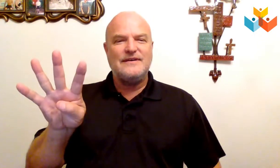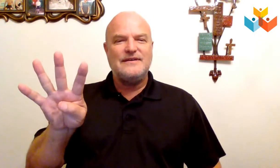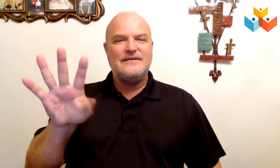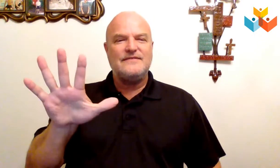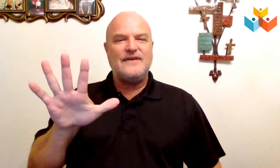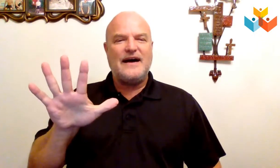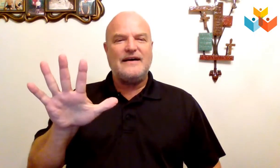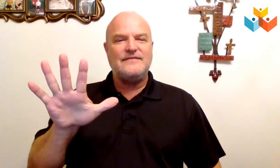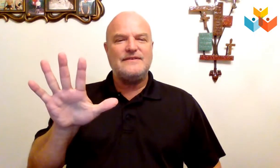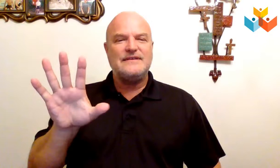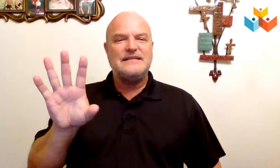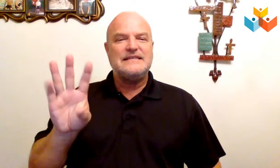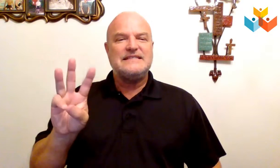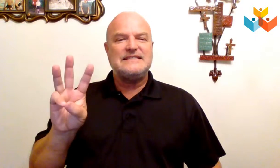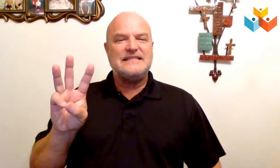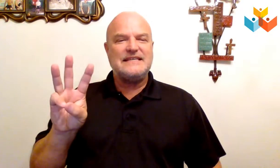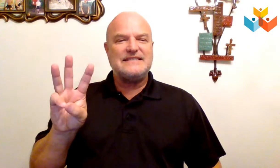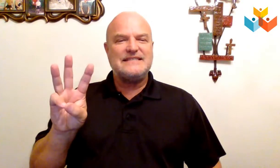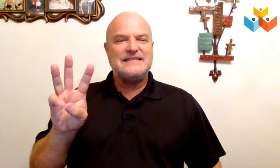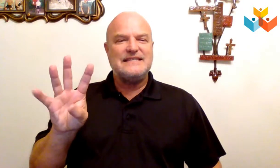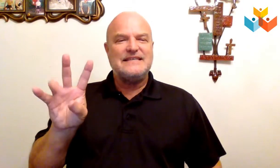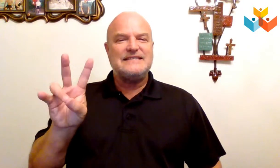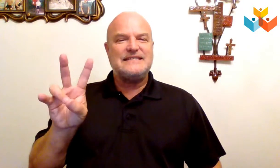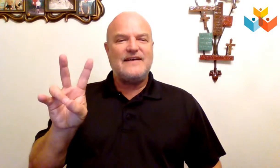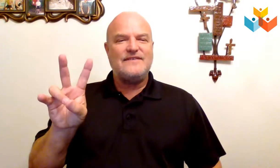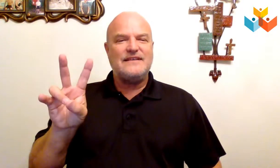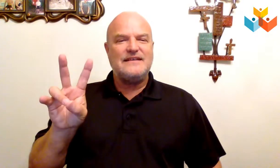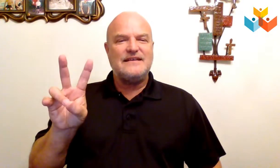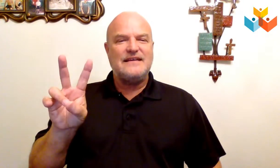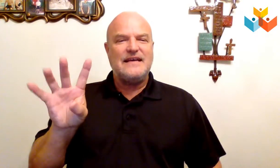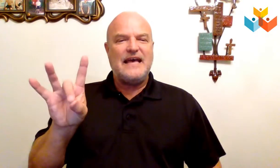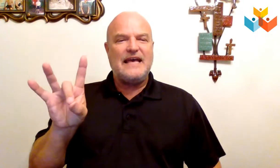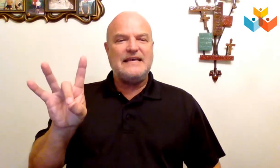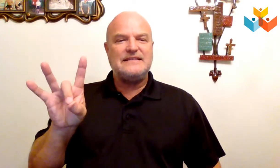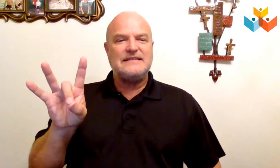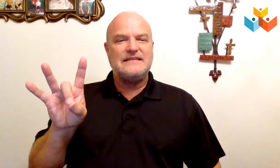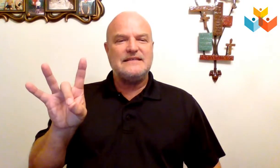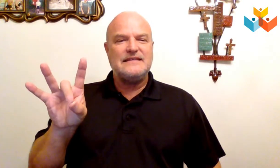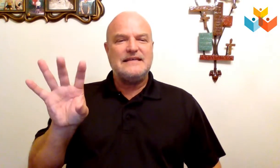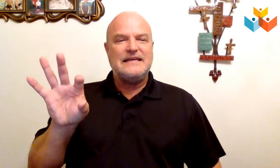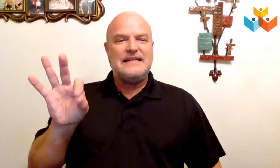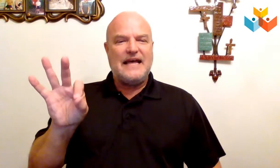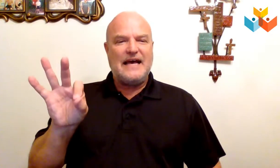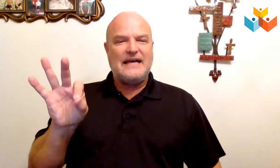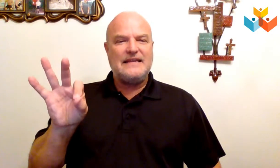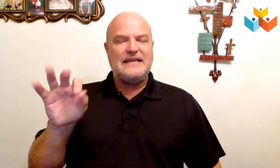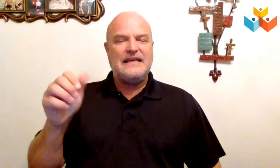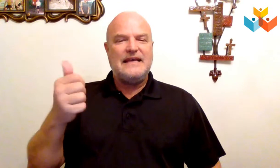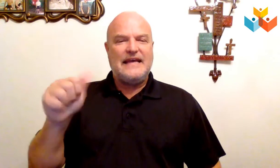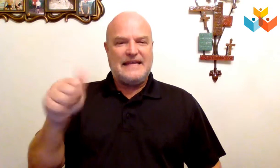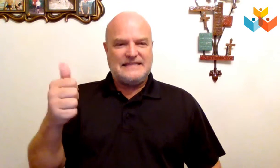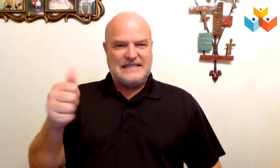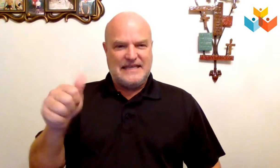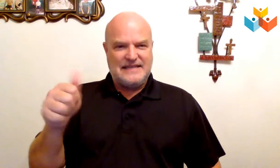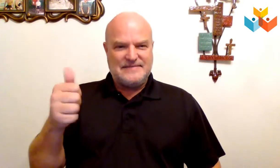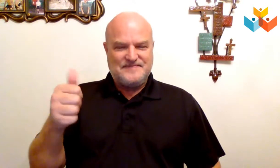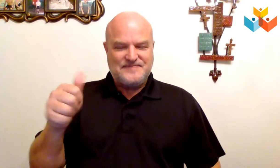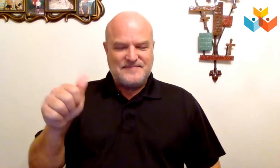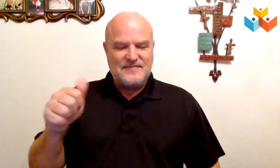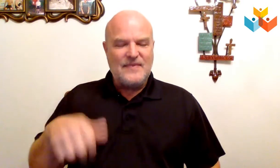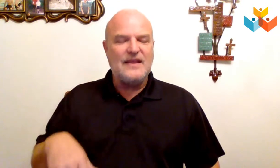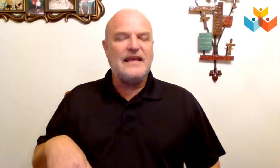3, 4, 5, 6, 7, 8,